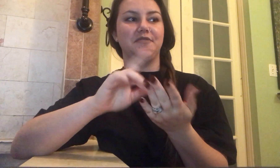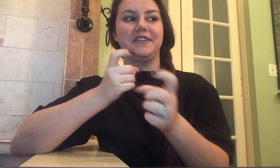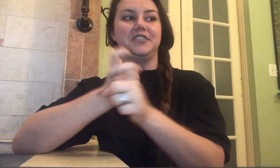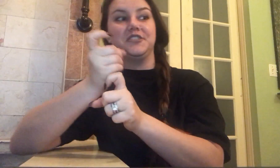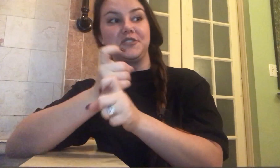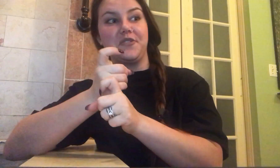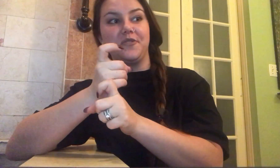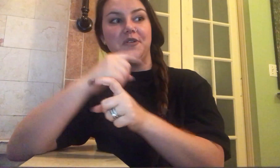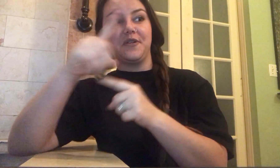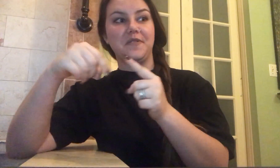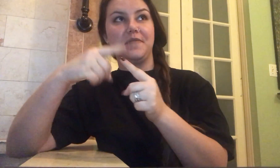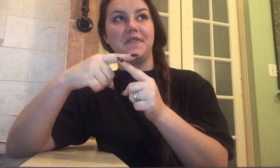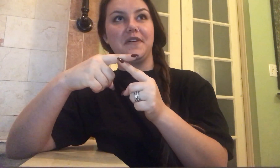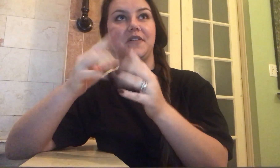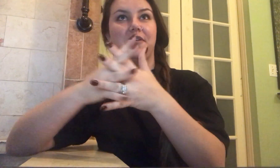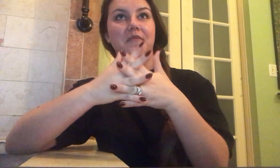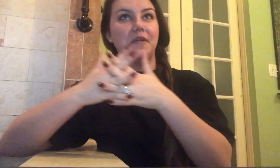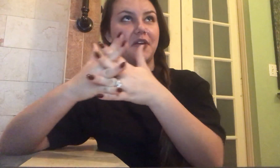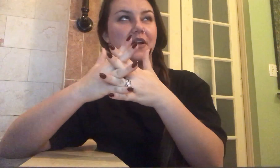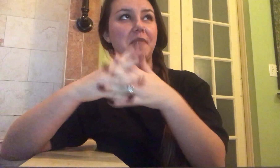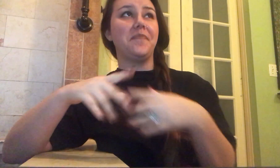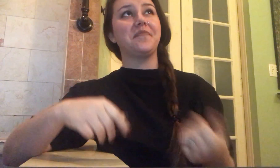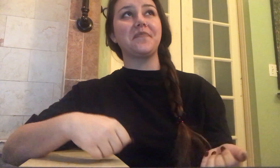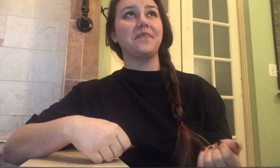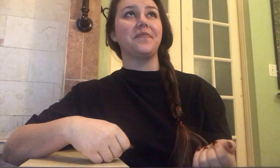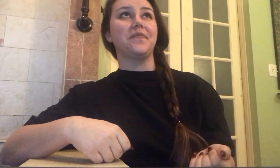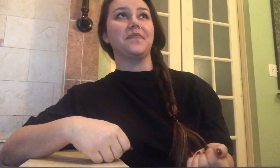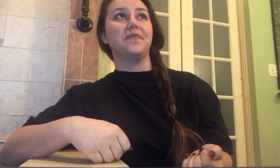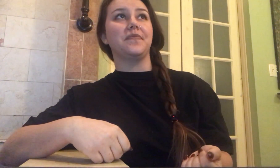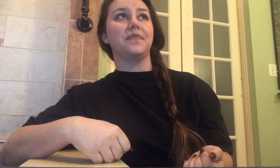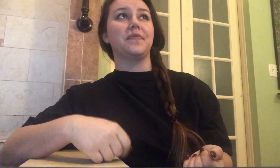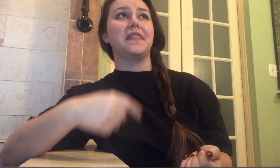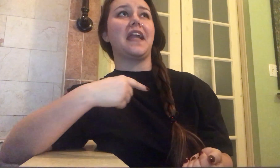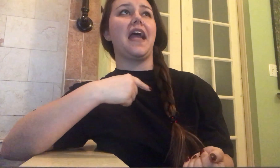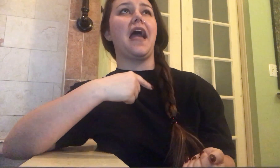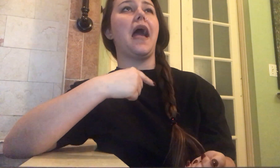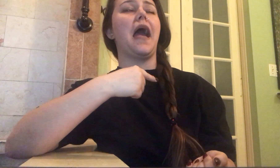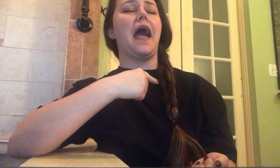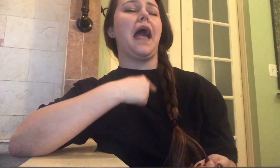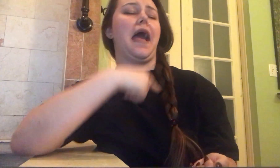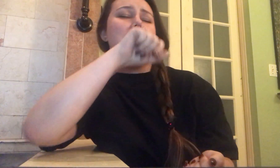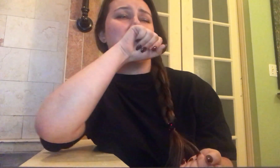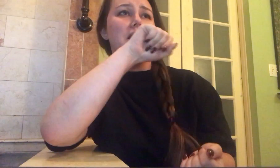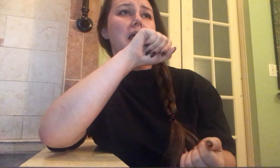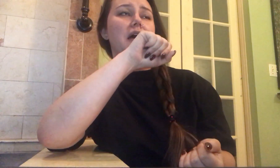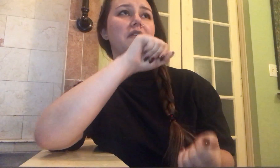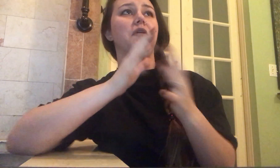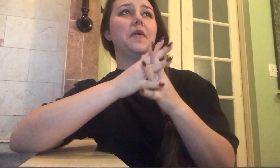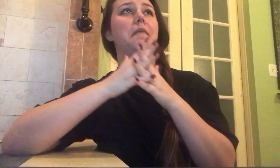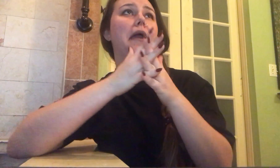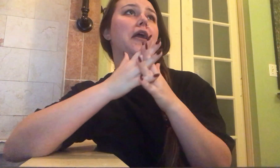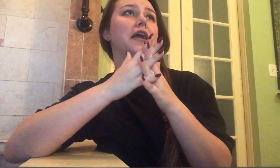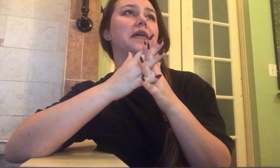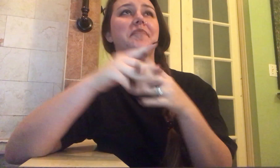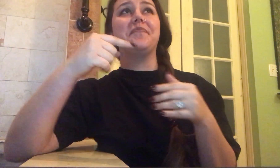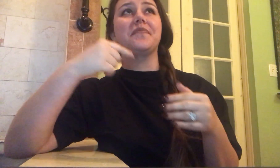I love my country, and as much as a country's a thing, I love Harry Potter too. Yeah. But they're both